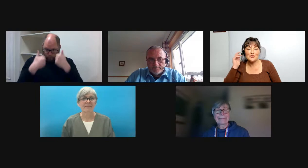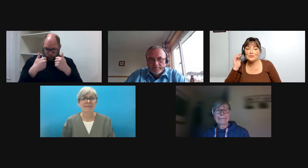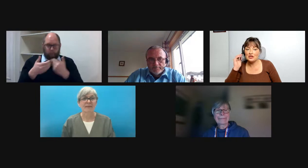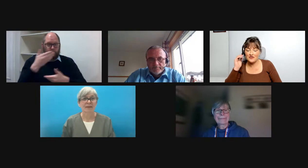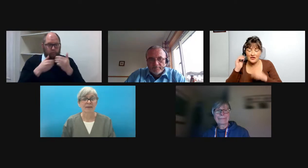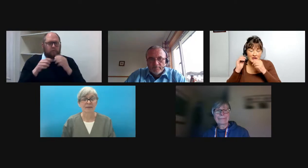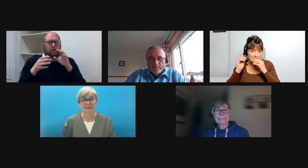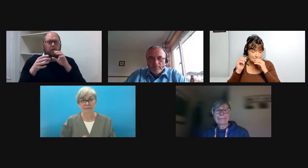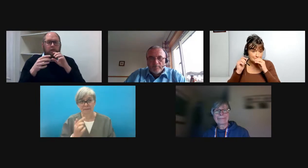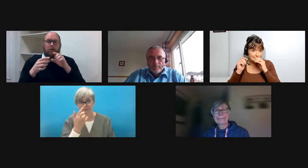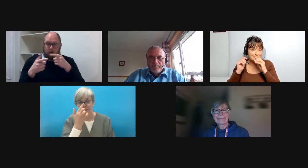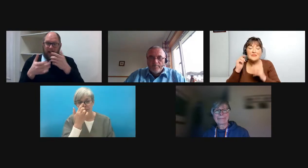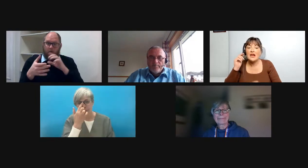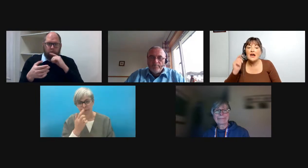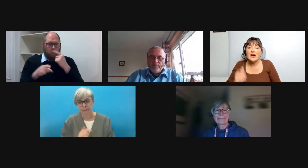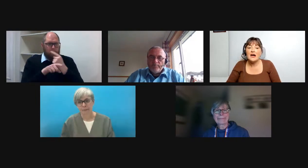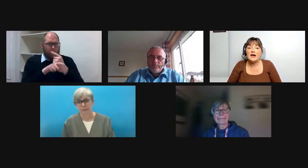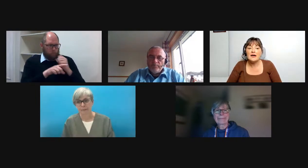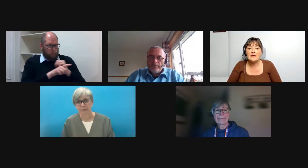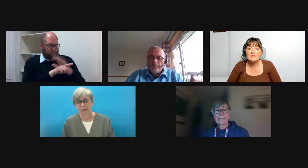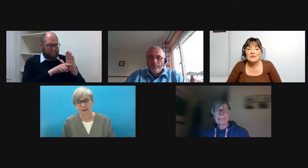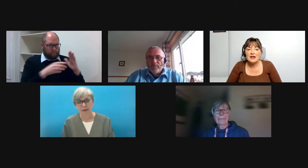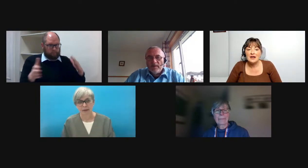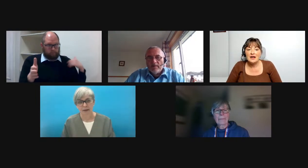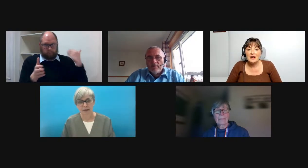Thank you so much for that.